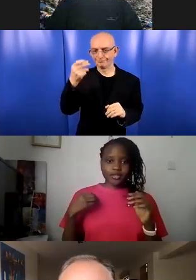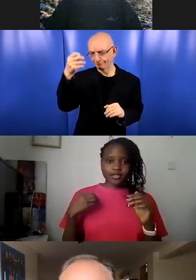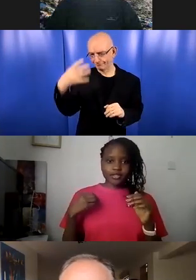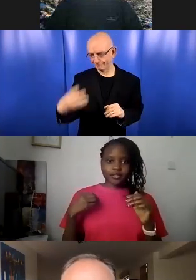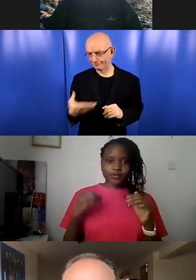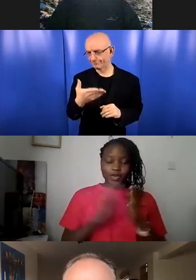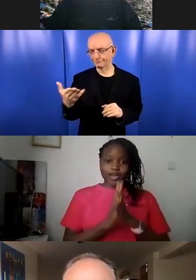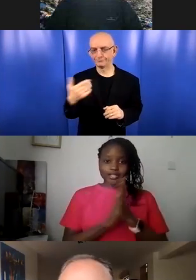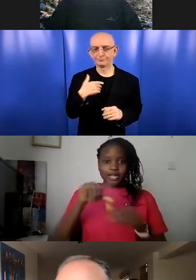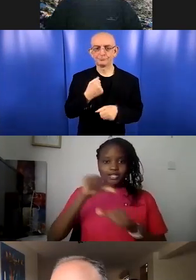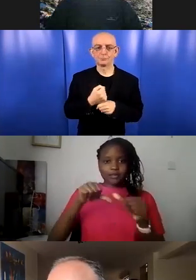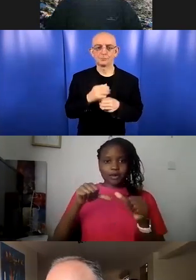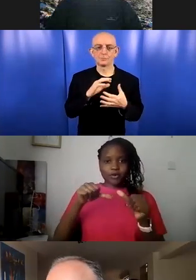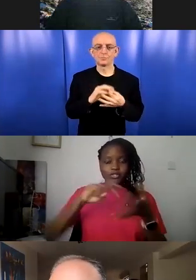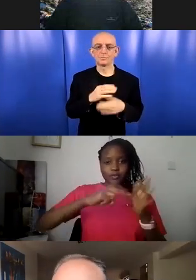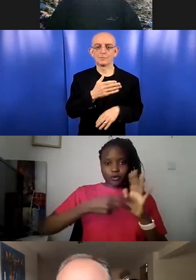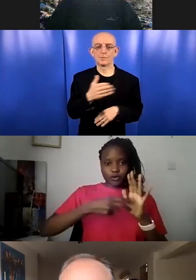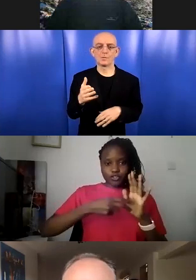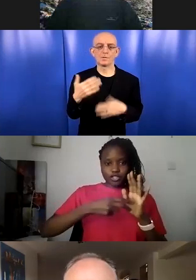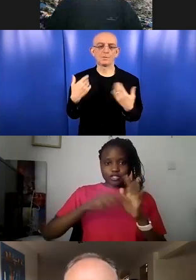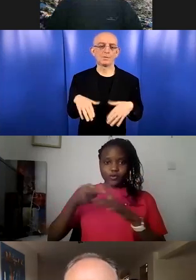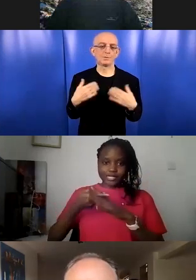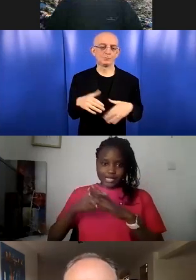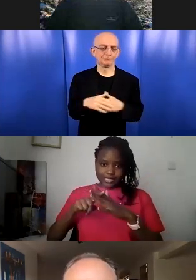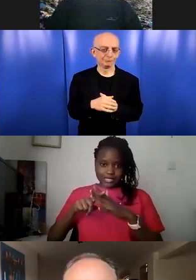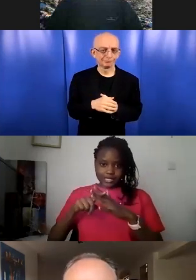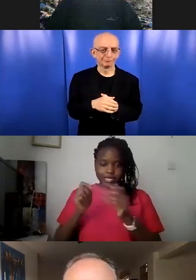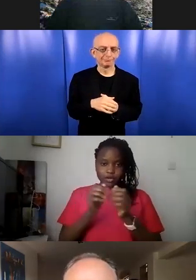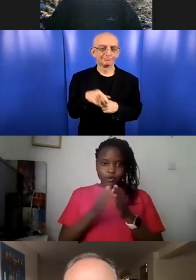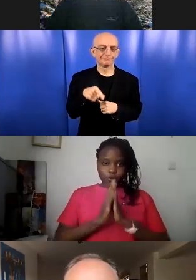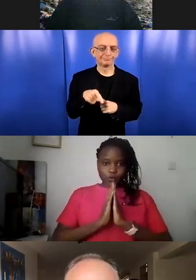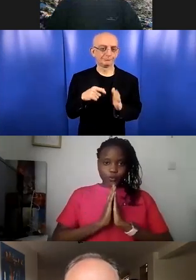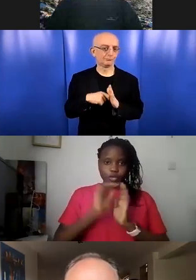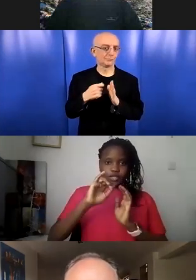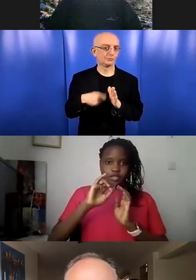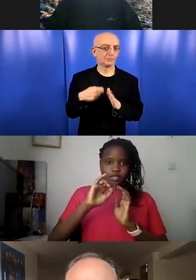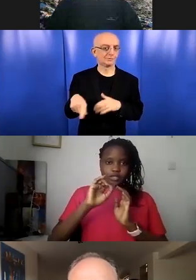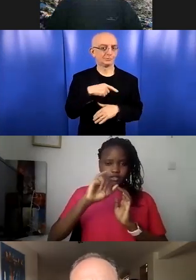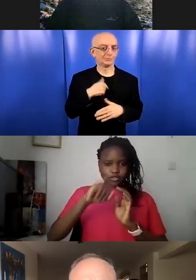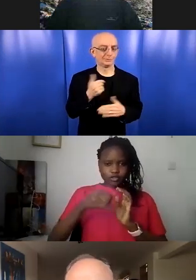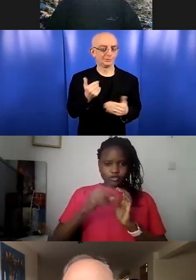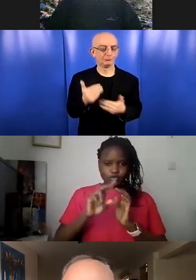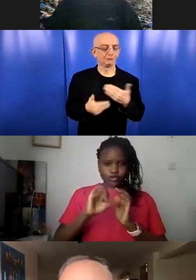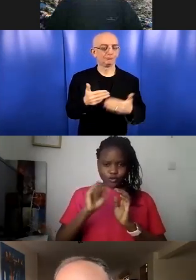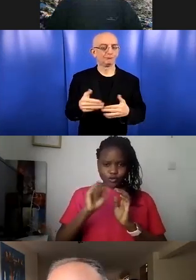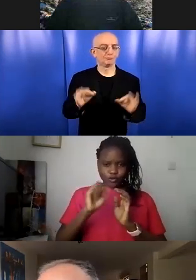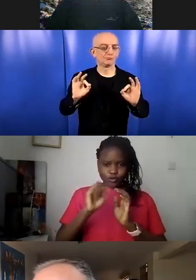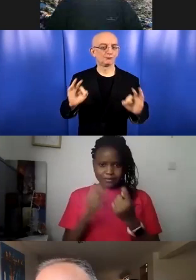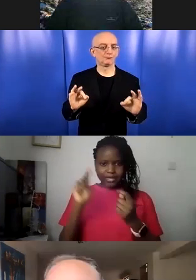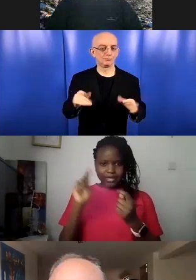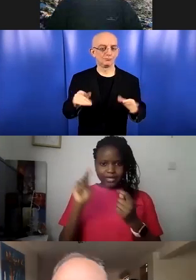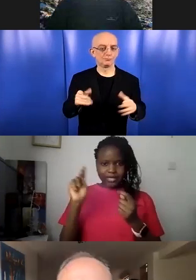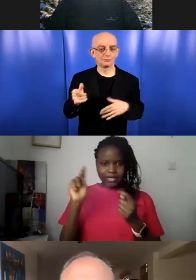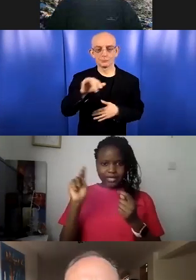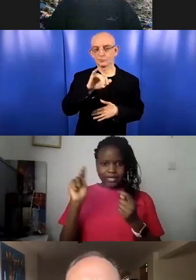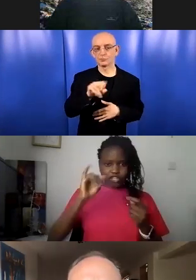Yeah, we're very excited about the project that we're kicking off with Julia's team in Kenya, Humanity and Inclusion,